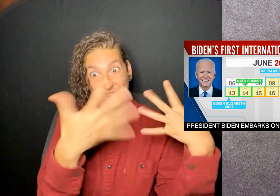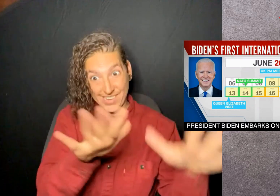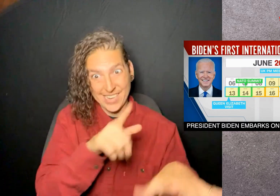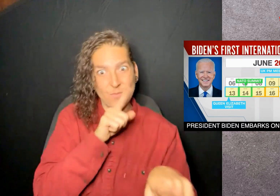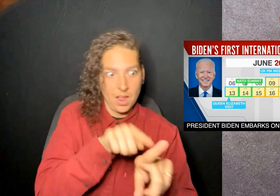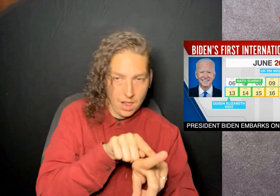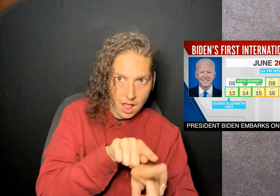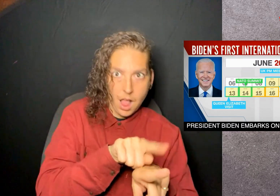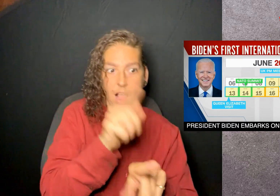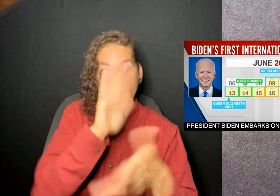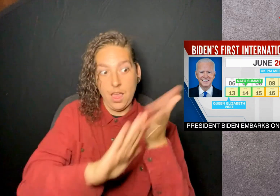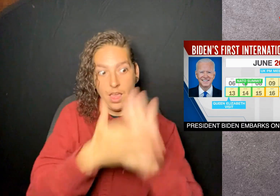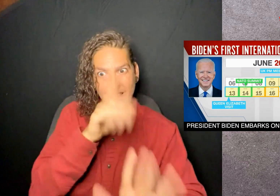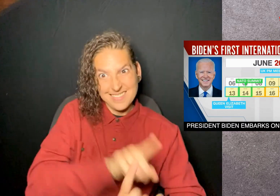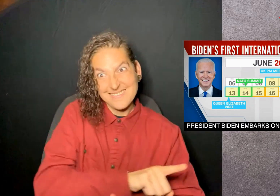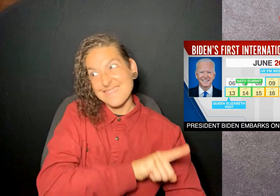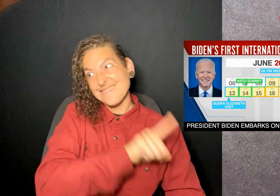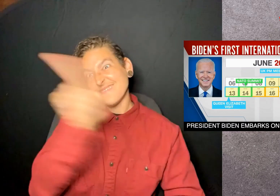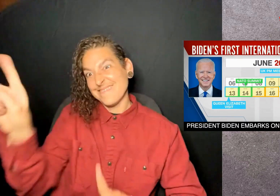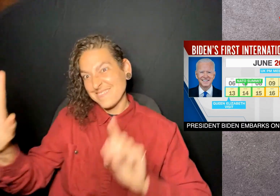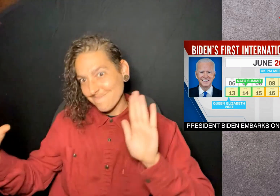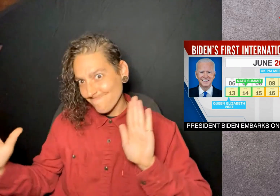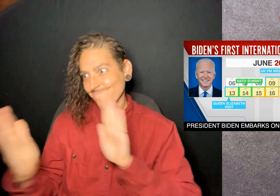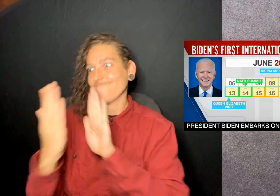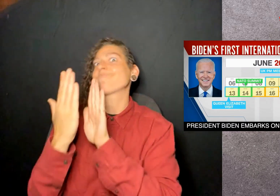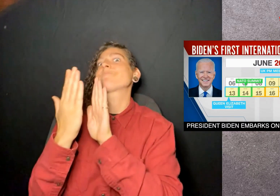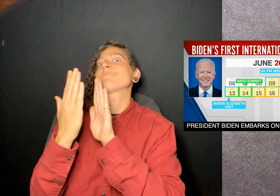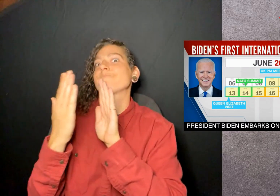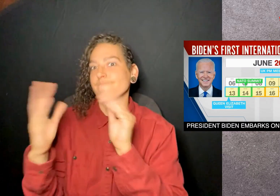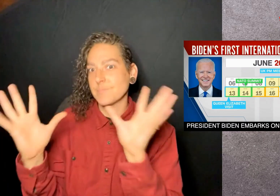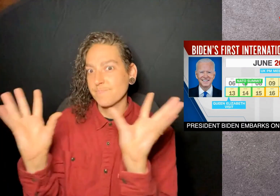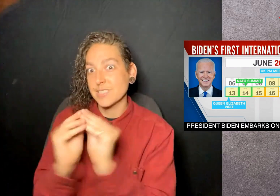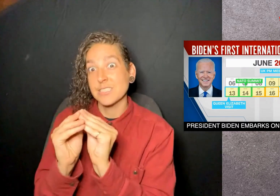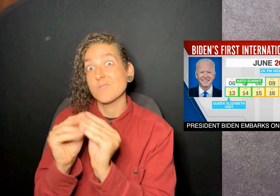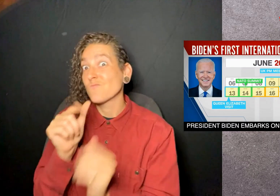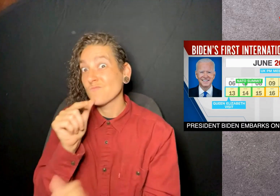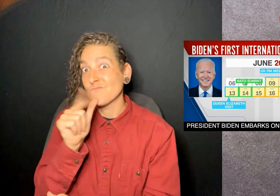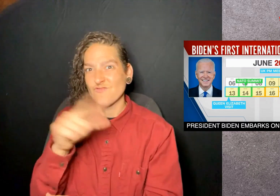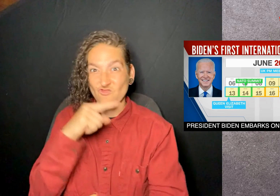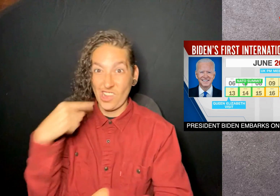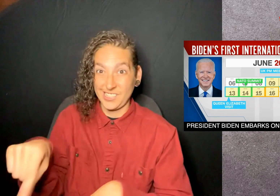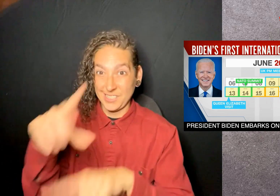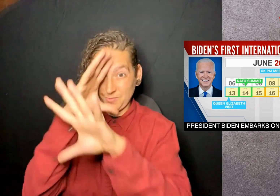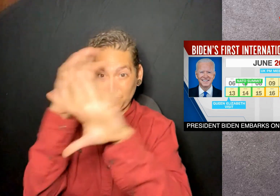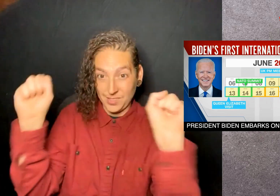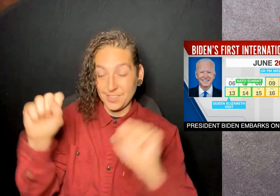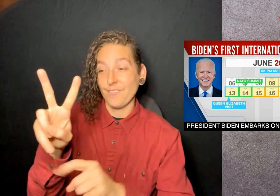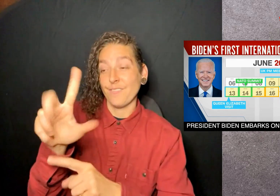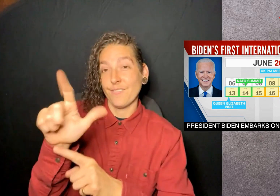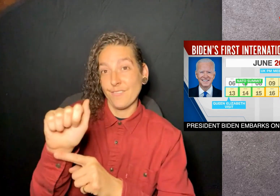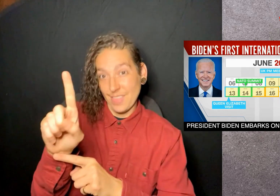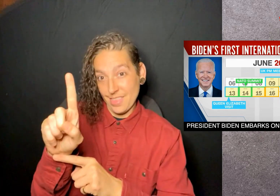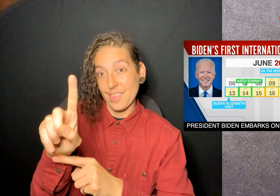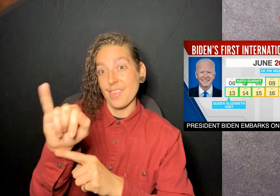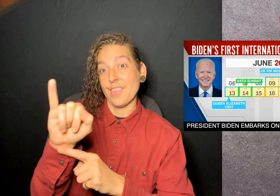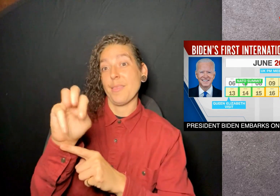then finishing with a face-to-face meeting with Russian President Vladimir Putin in